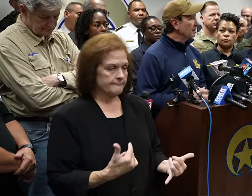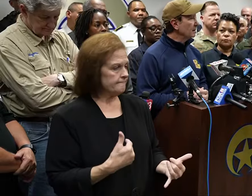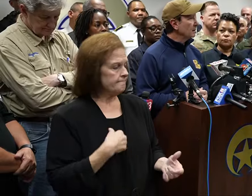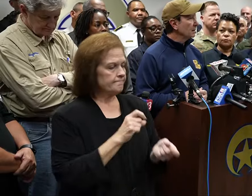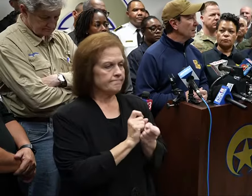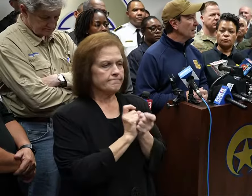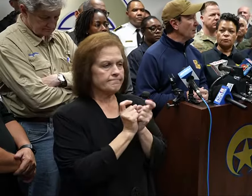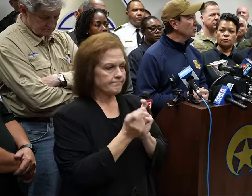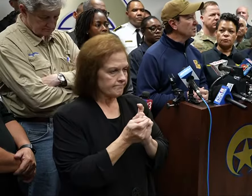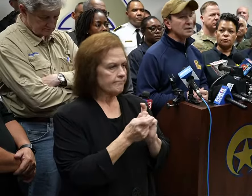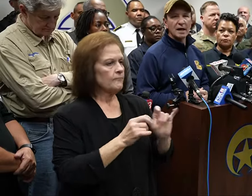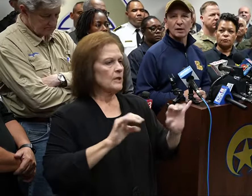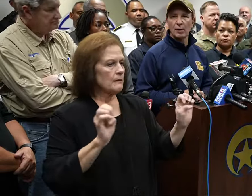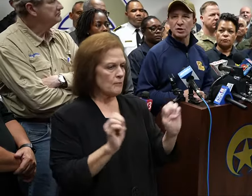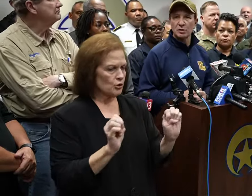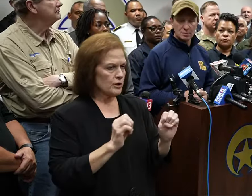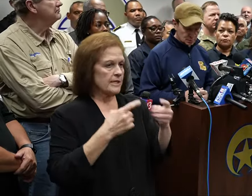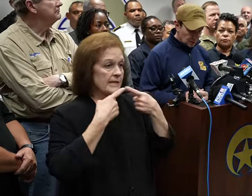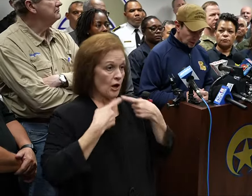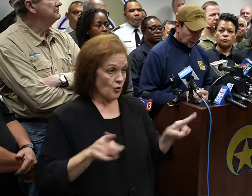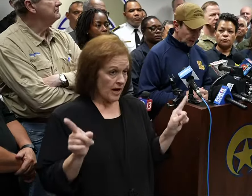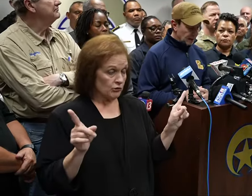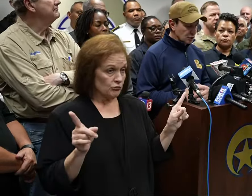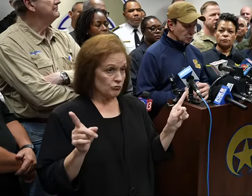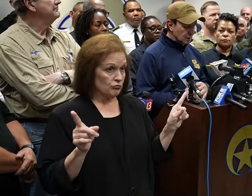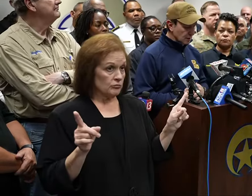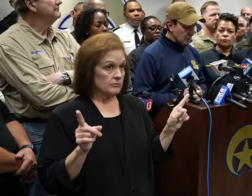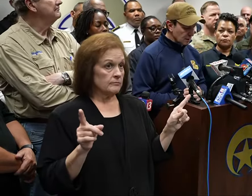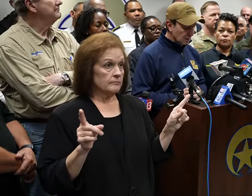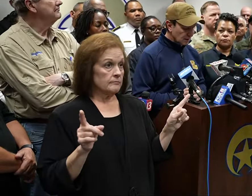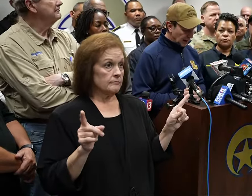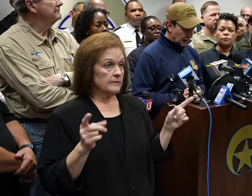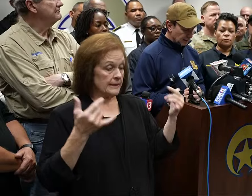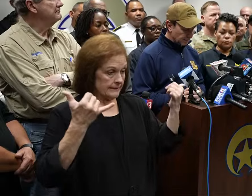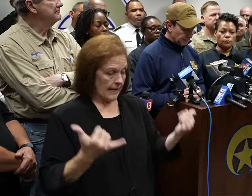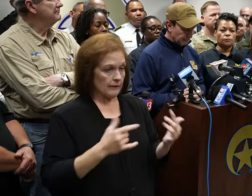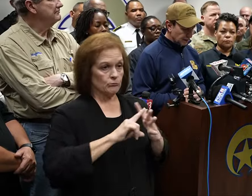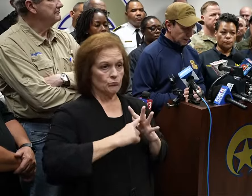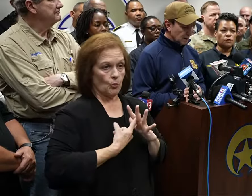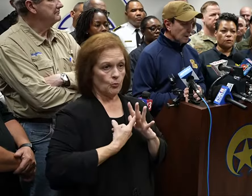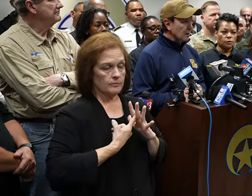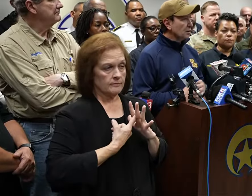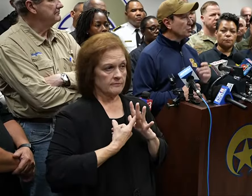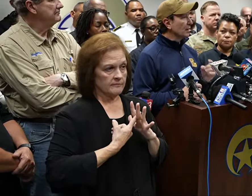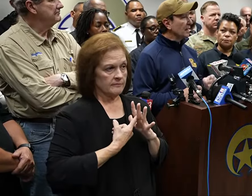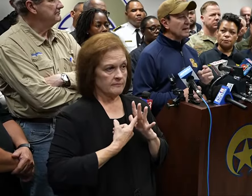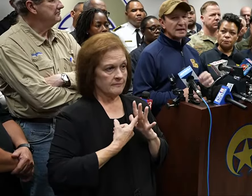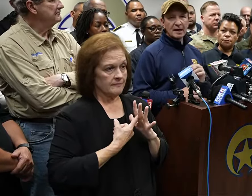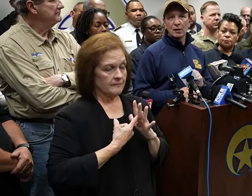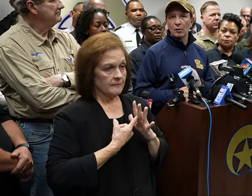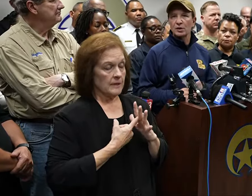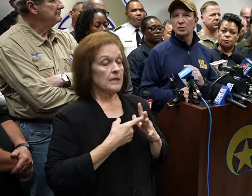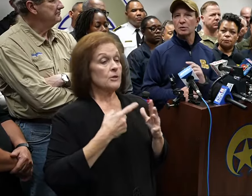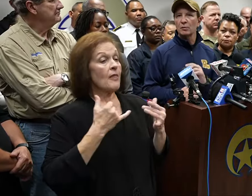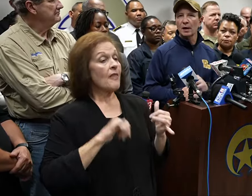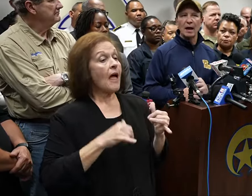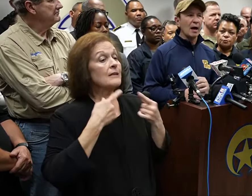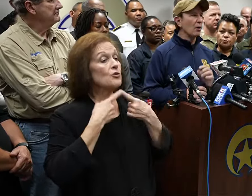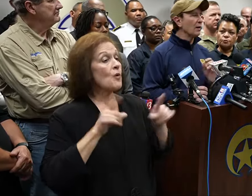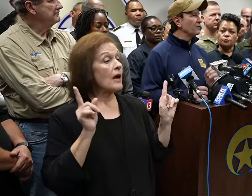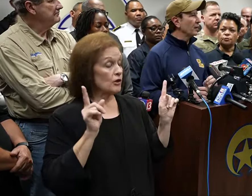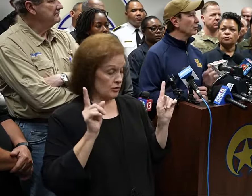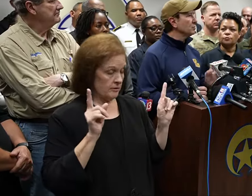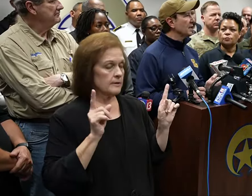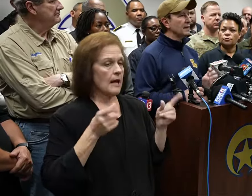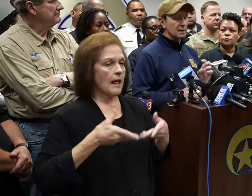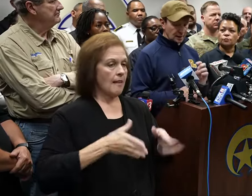that emergency declaration and issued it today. So again, that declaration will allow